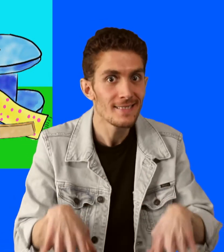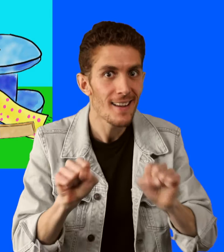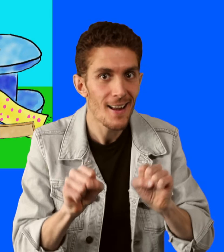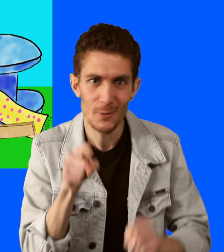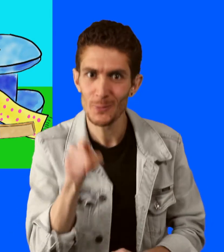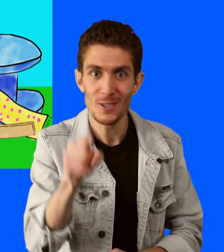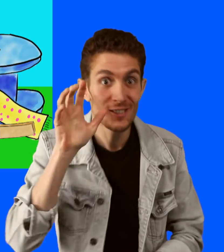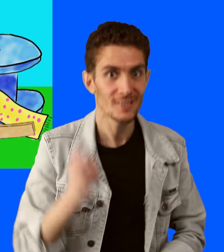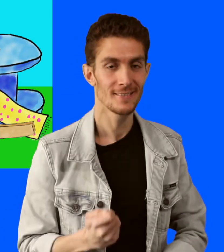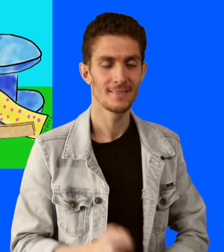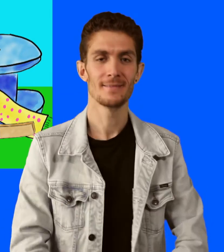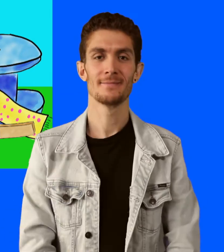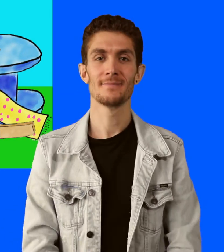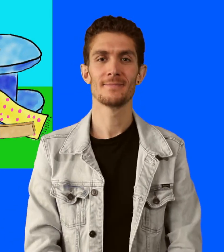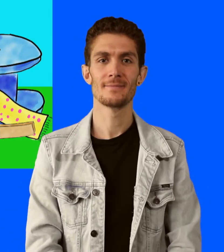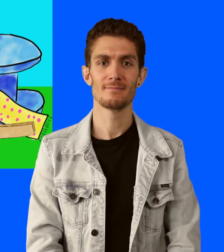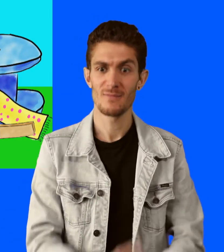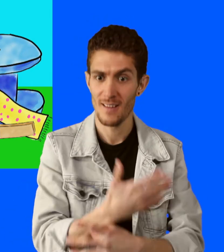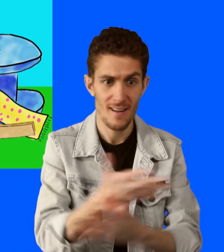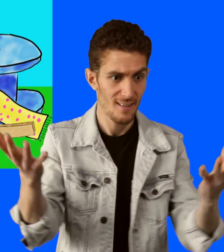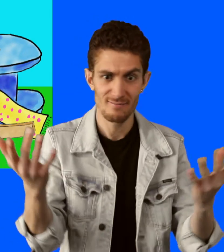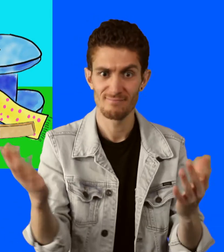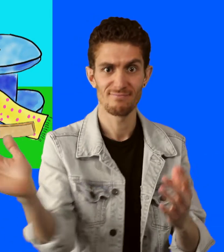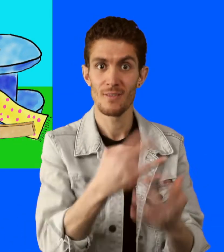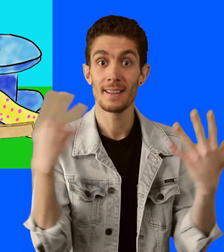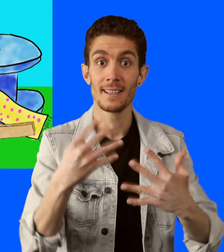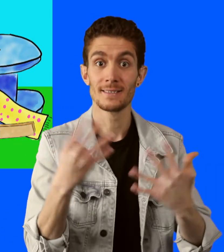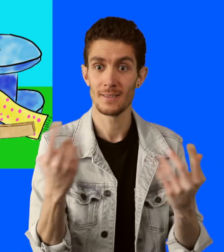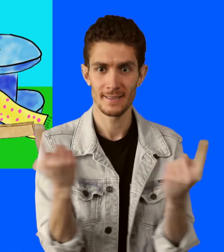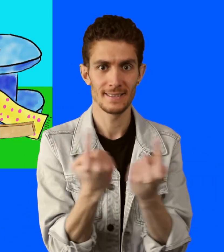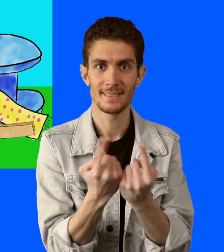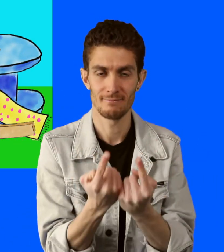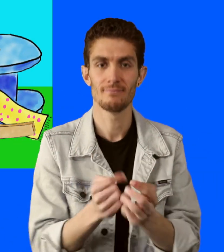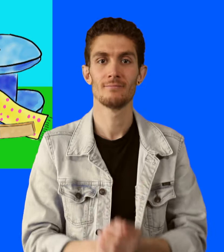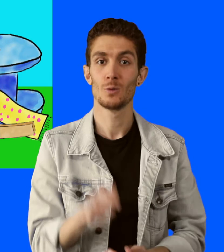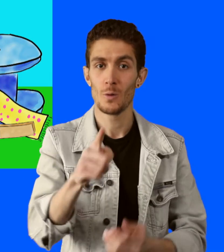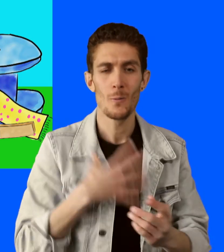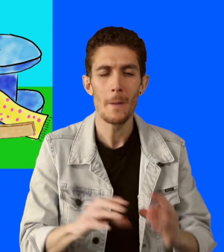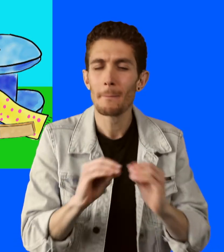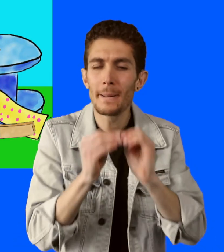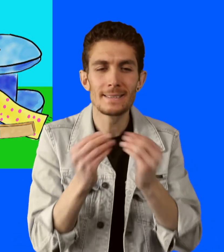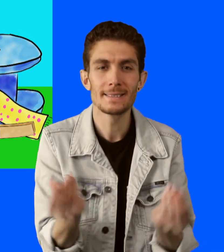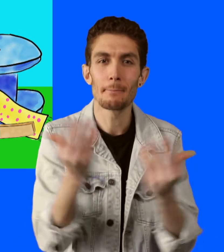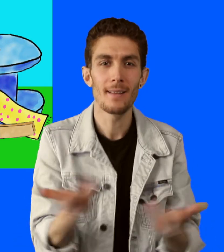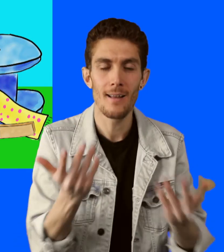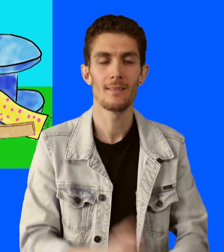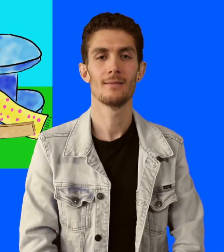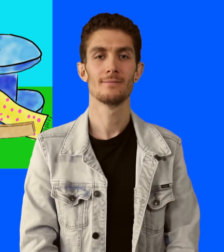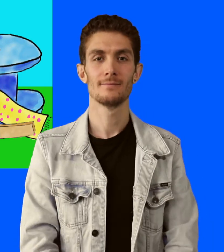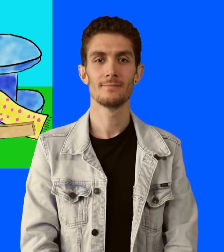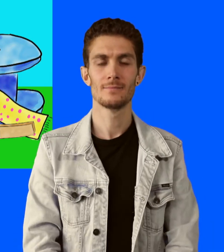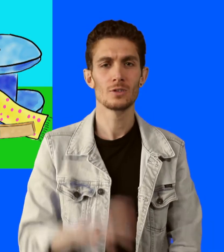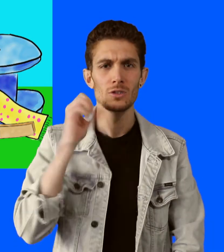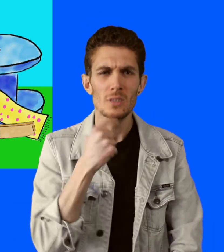each of you will be given a challenge let's start with you jojo said the teacher using all of the